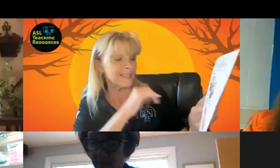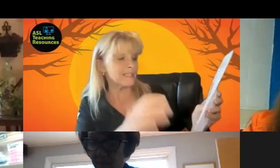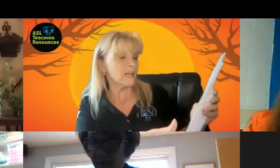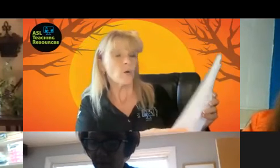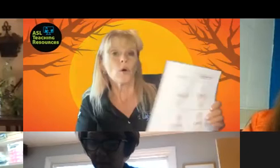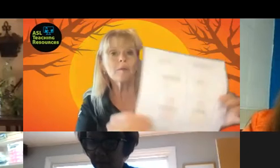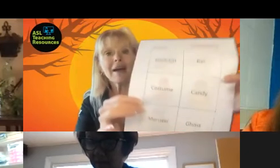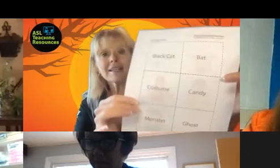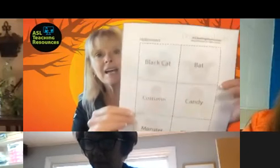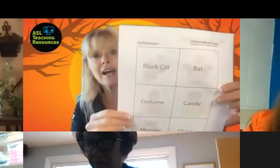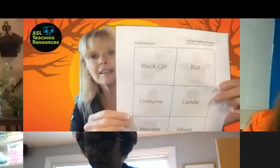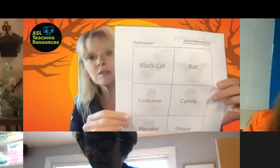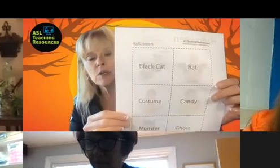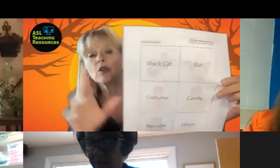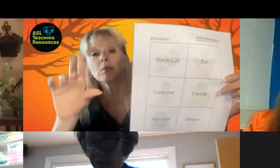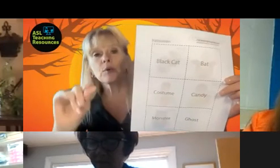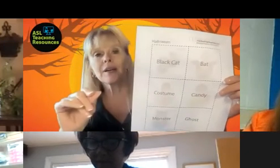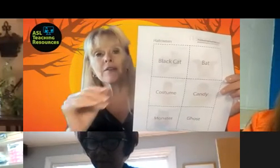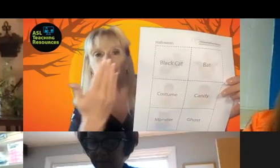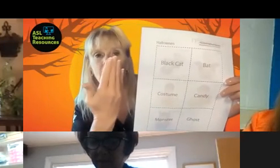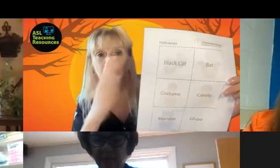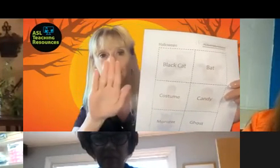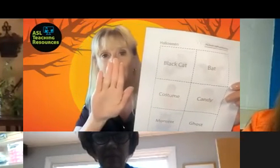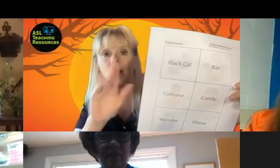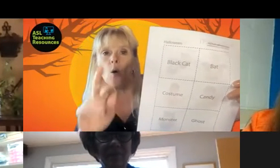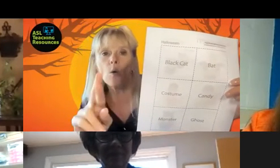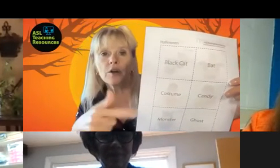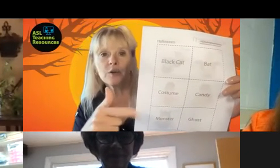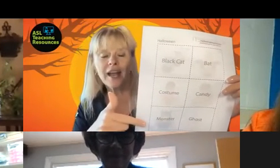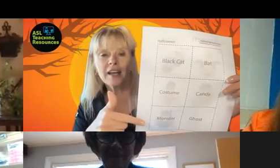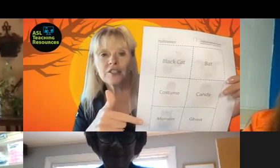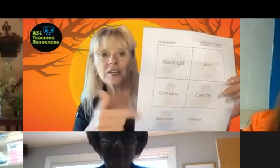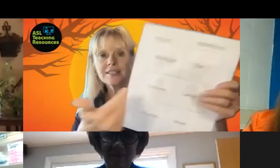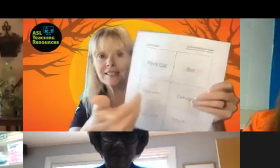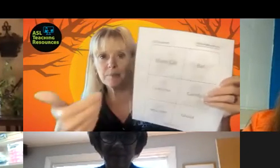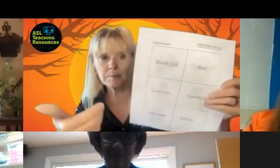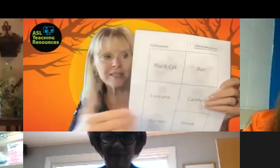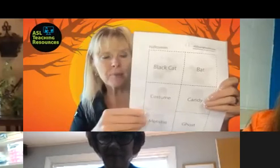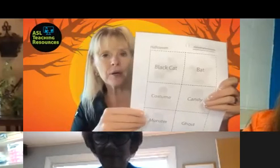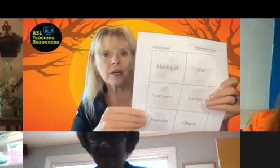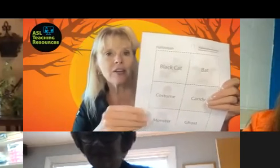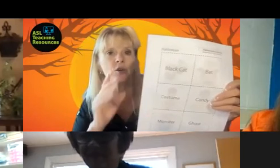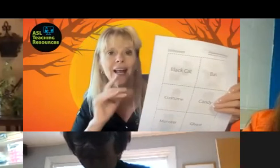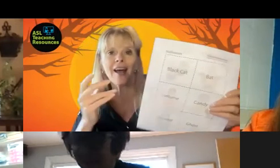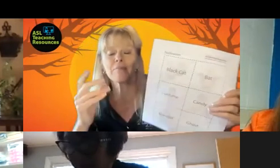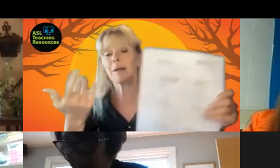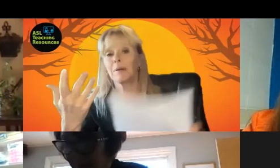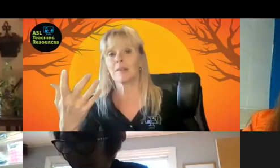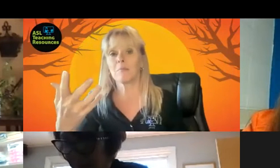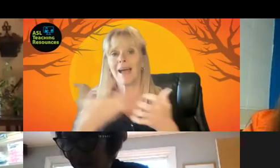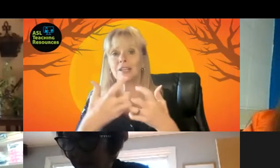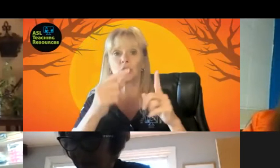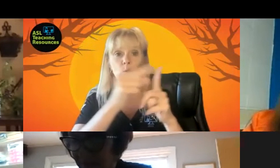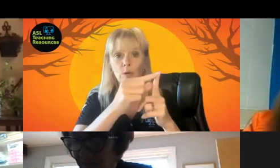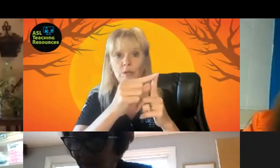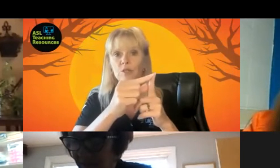with these. On the back side, this one you can print front and back, or you can just keep them separate and you can have maybe